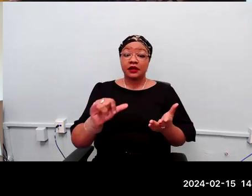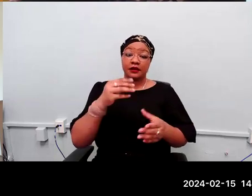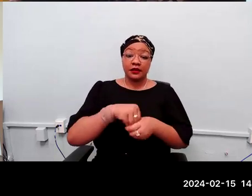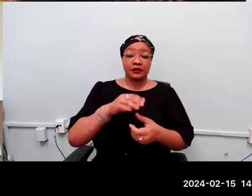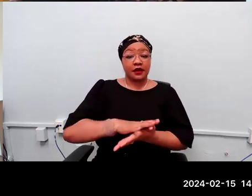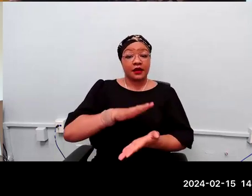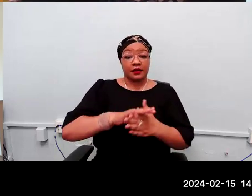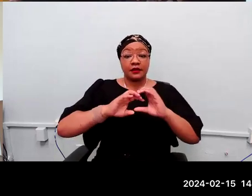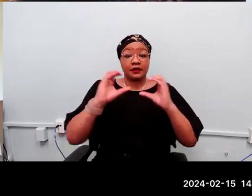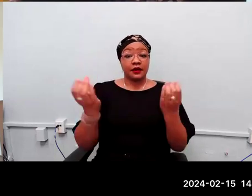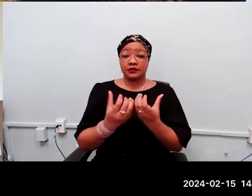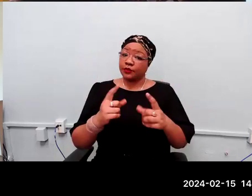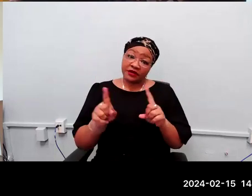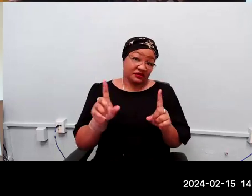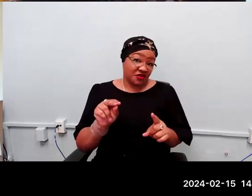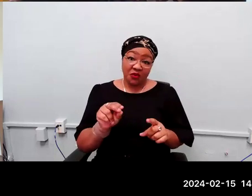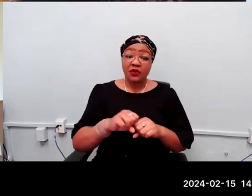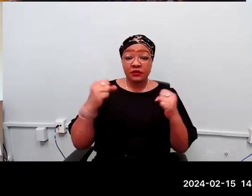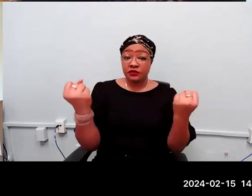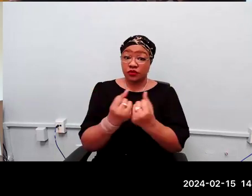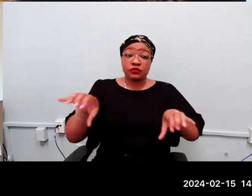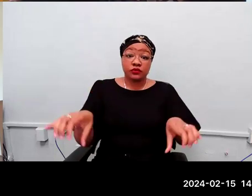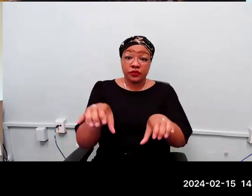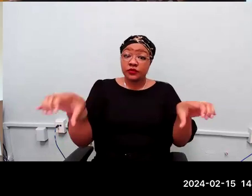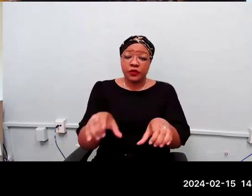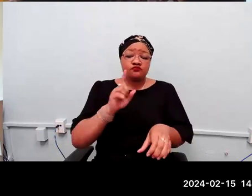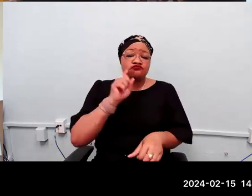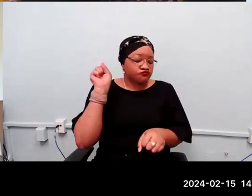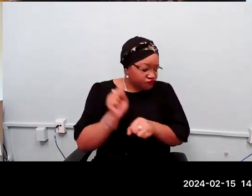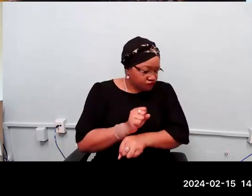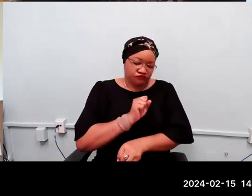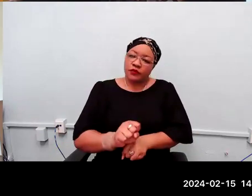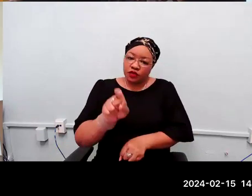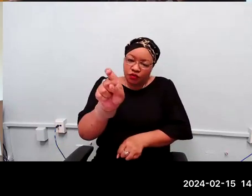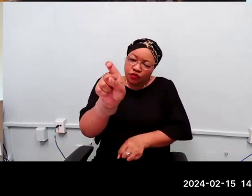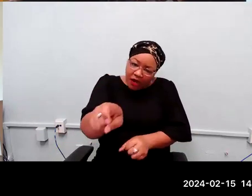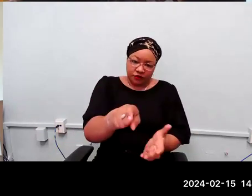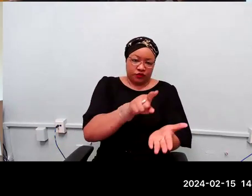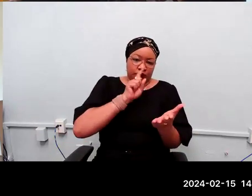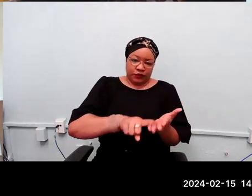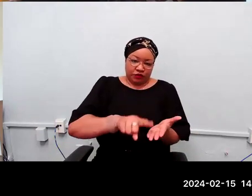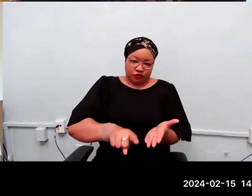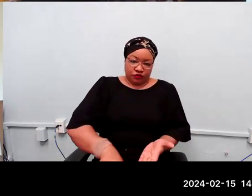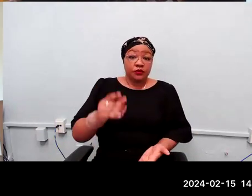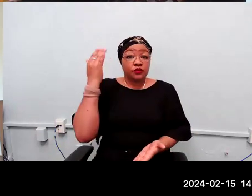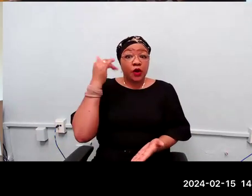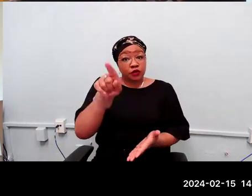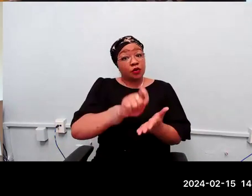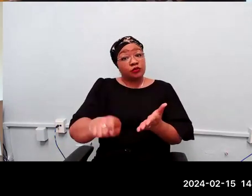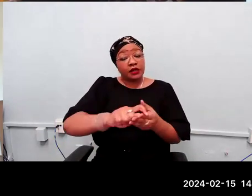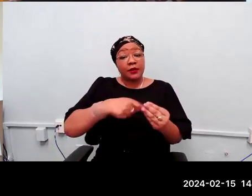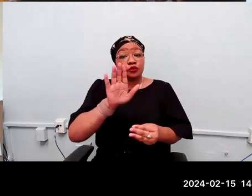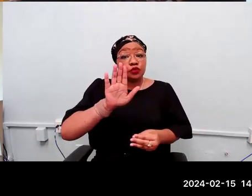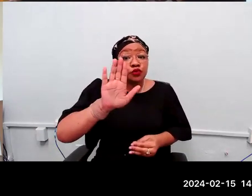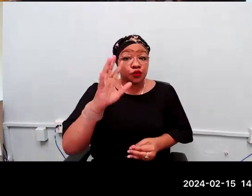but no, it's like, as a social action writer, you definitely have to do research, because you'll be writing about your own experience, but you will